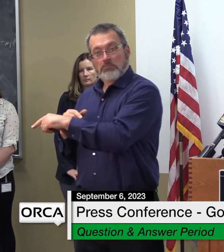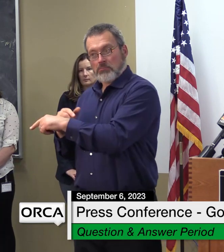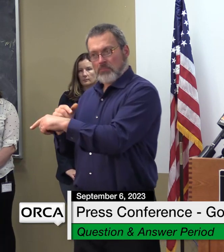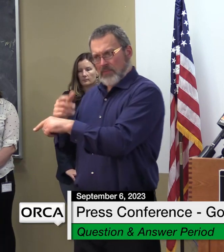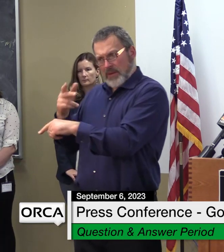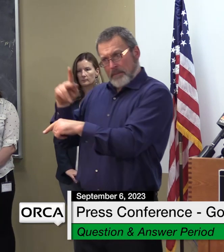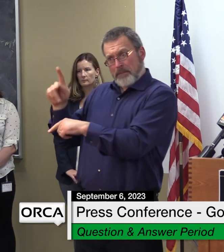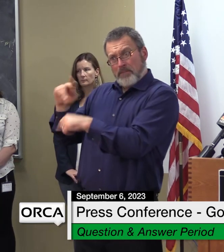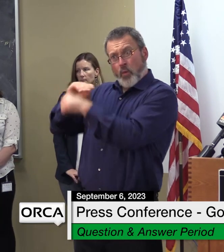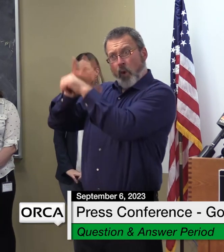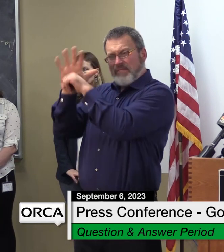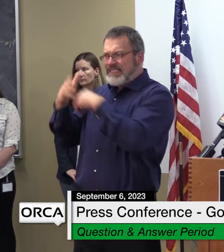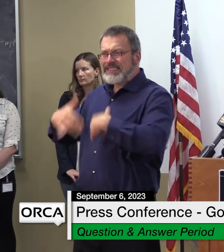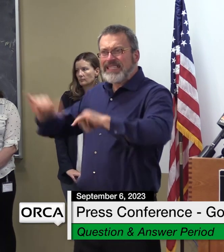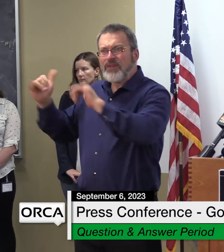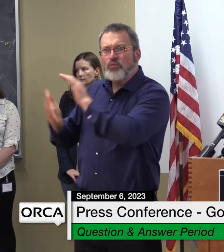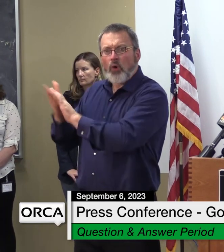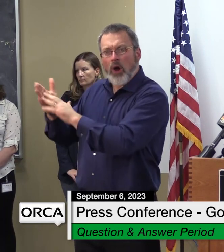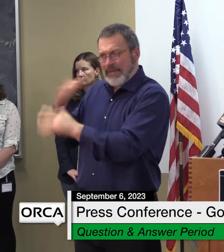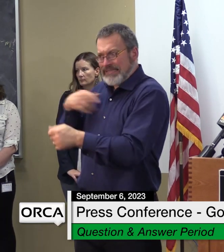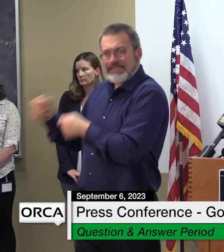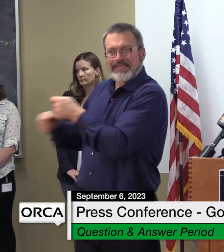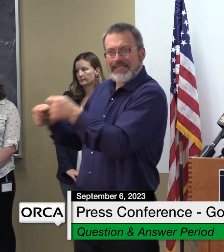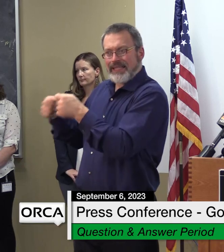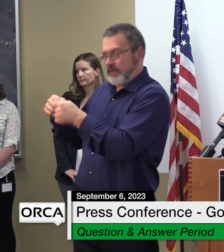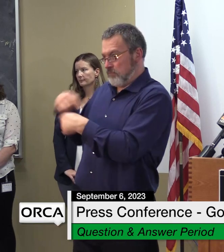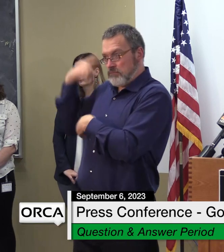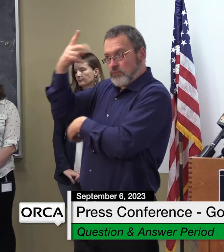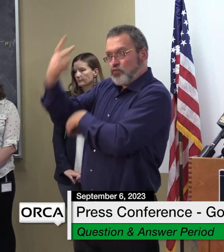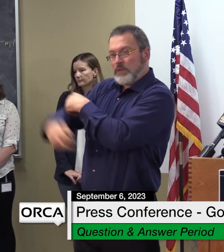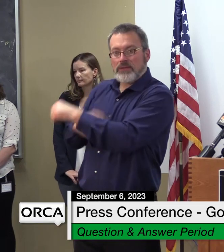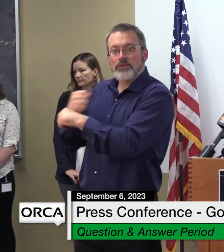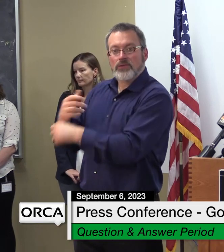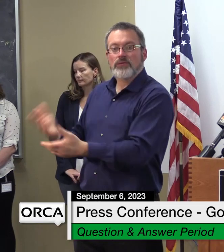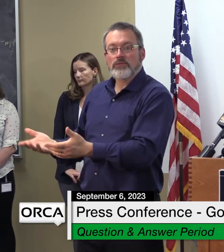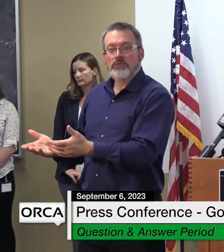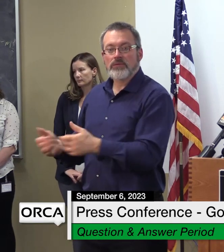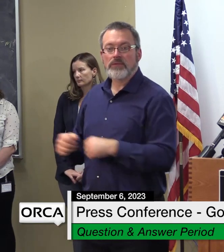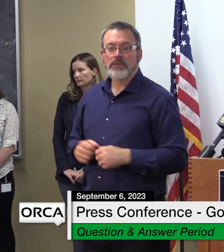Thank you. Tim McQuiston, Vermont Business Magazine.